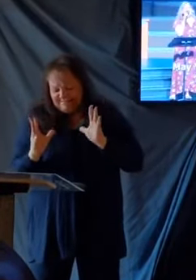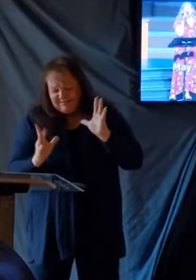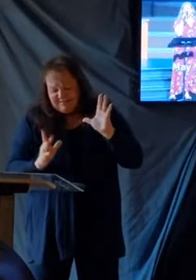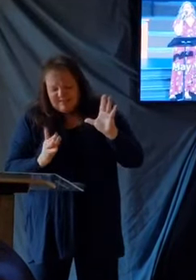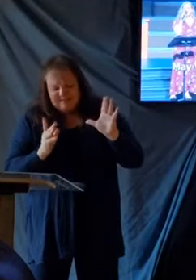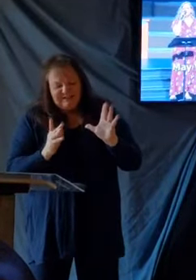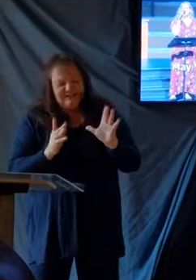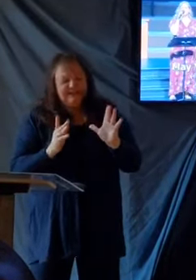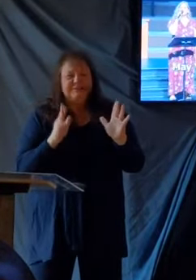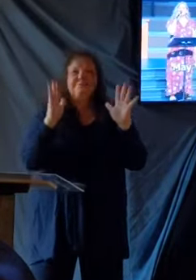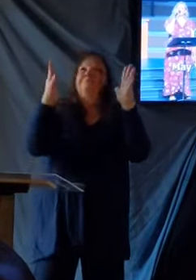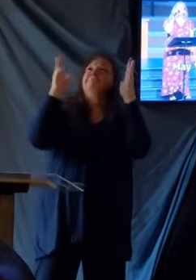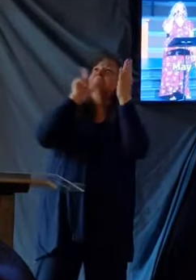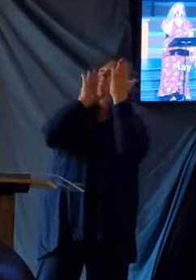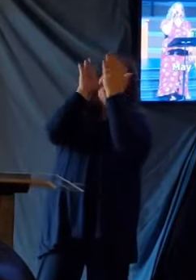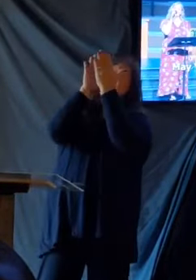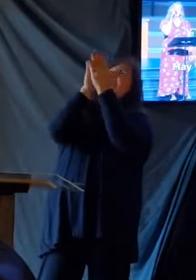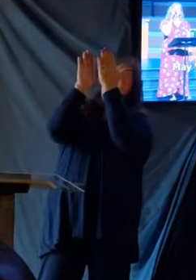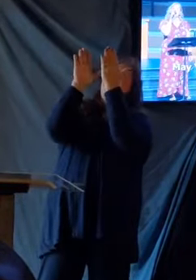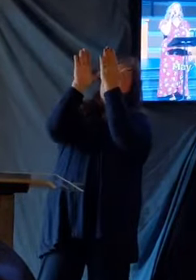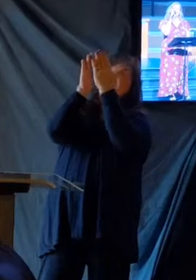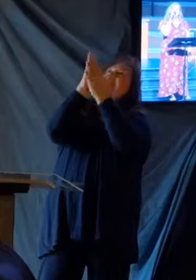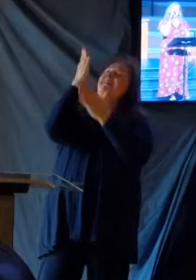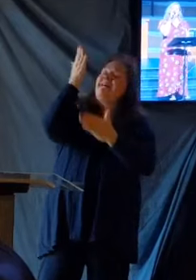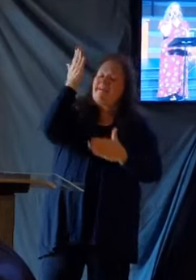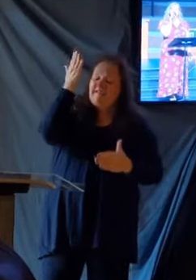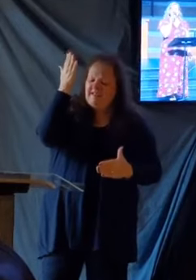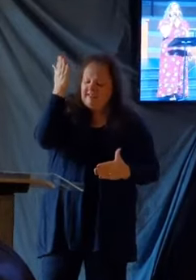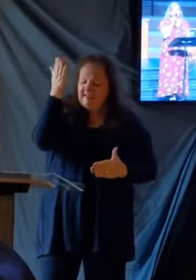glorified, exalted and lifted high.